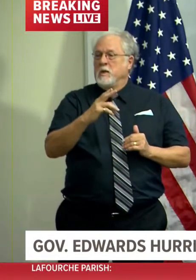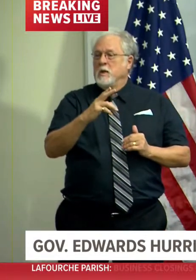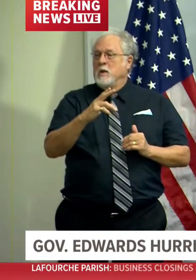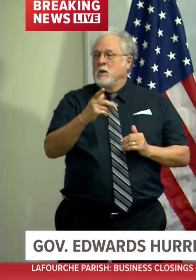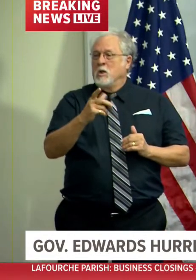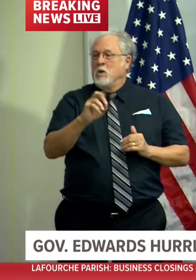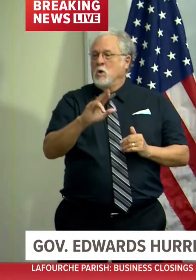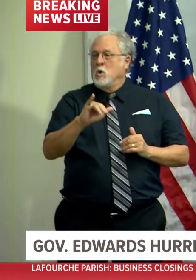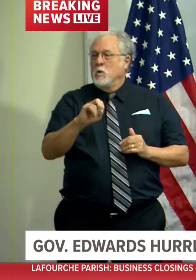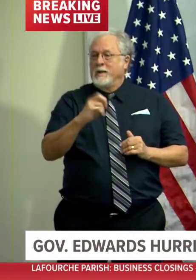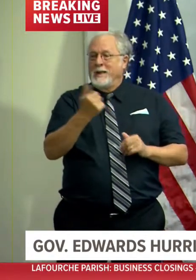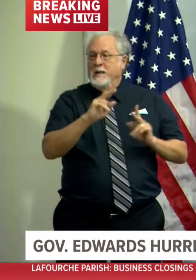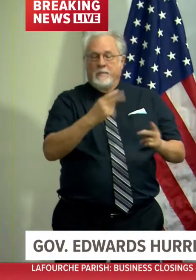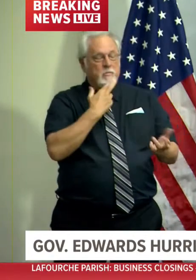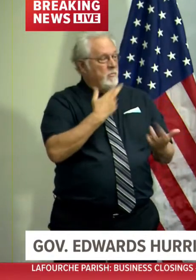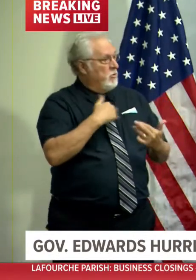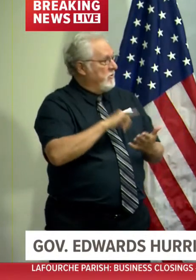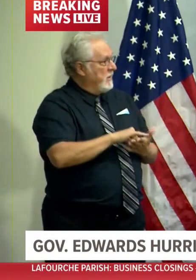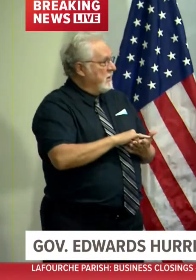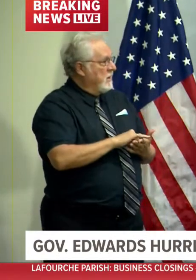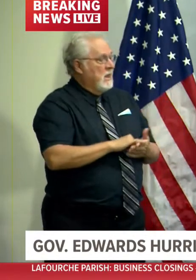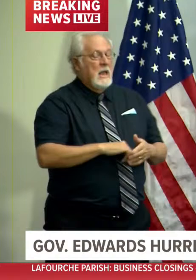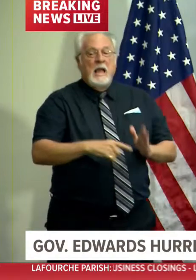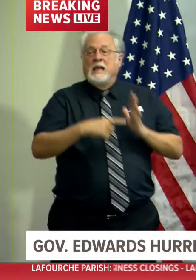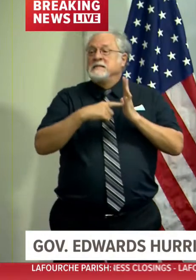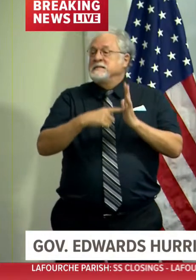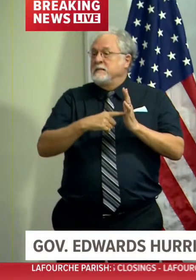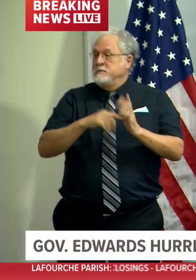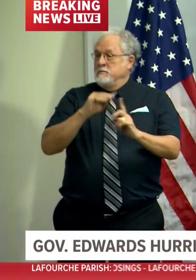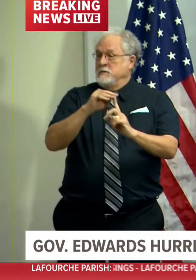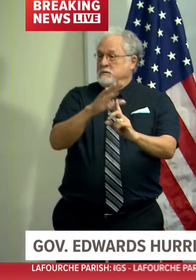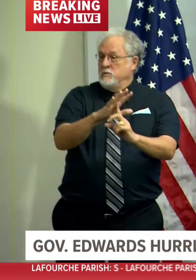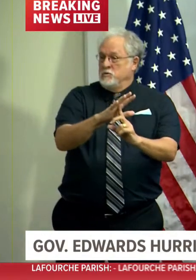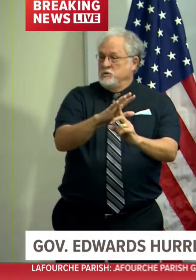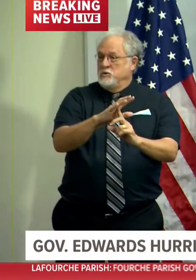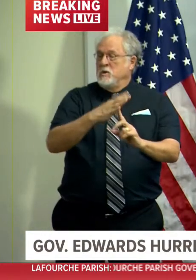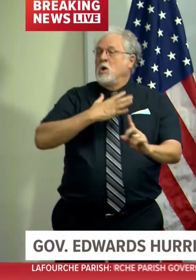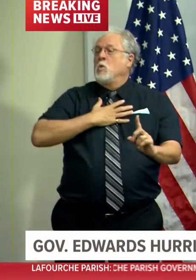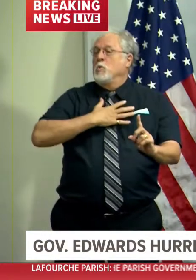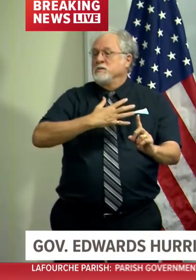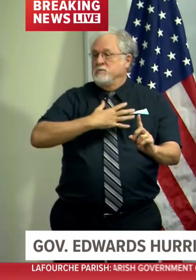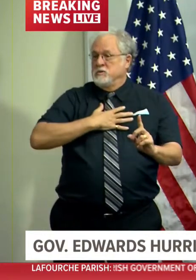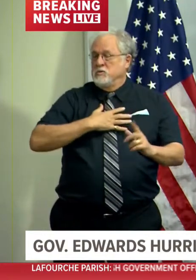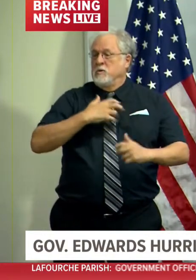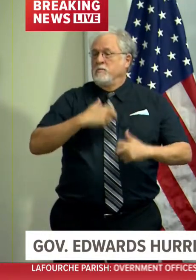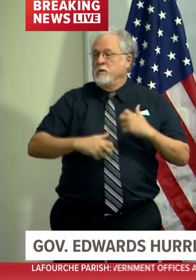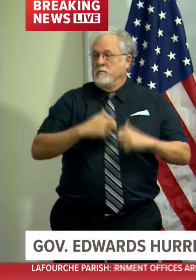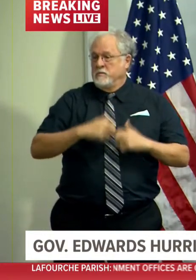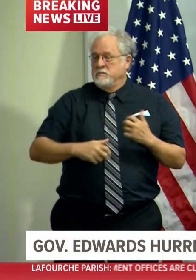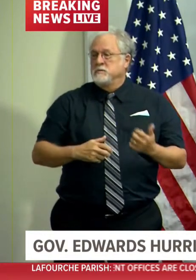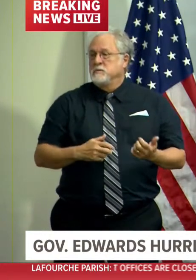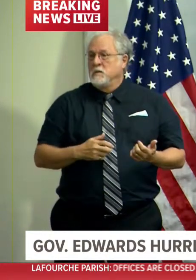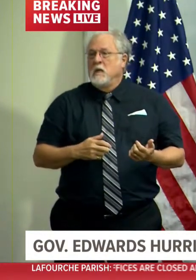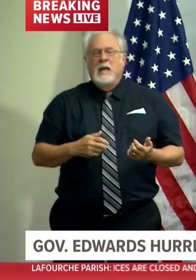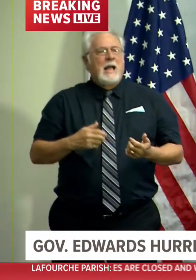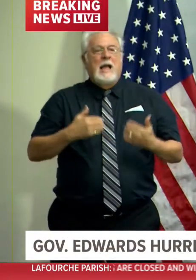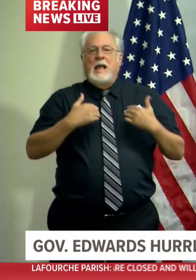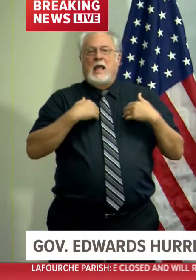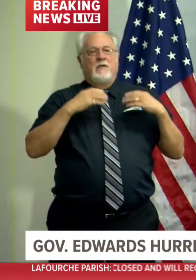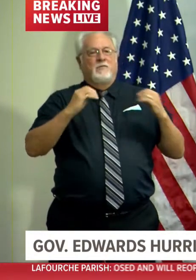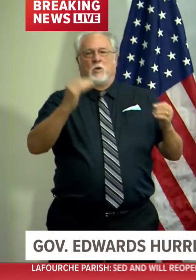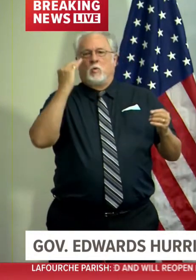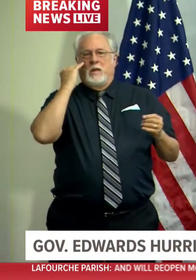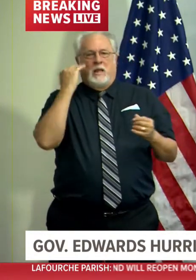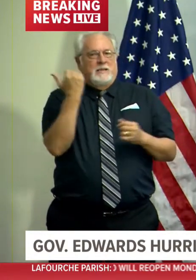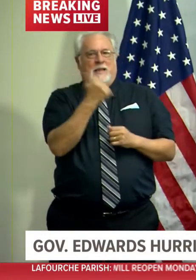those symptoms? Well, the symptoms of exposure to chlorine would be respiratory distress, respiratory problems. I don't have any knowledge